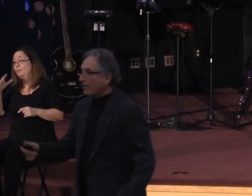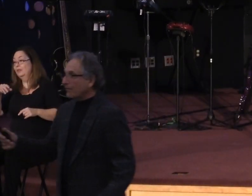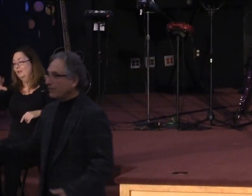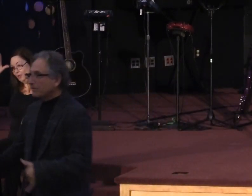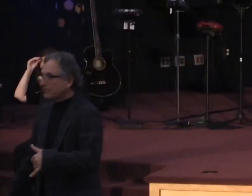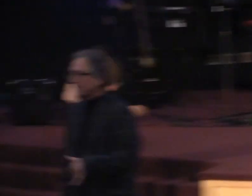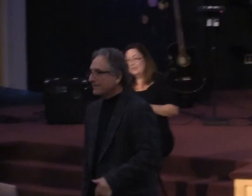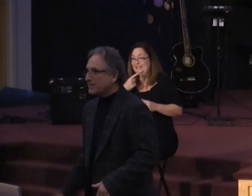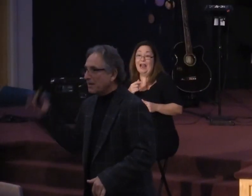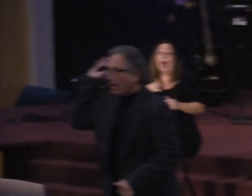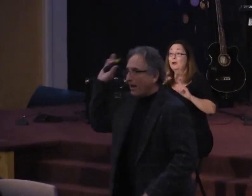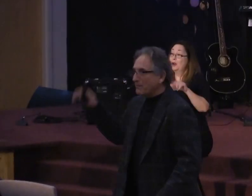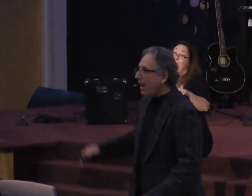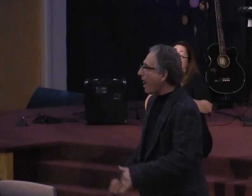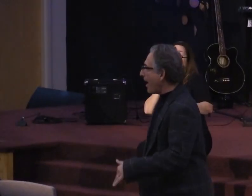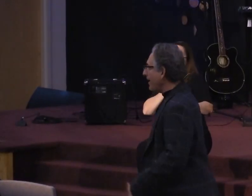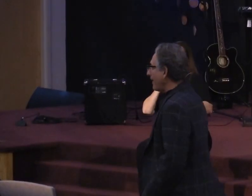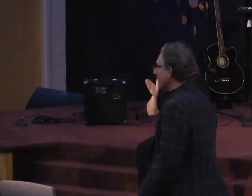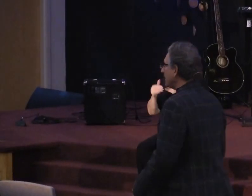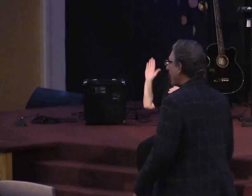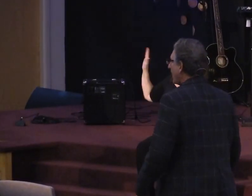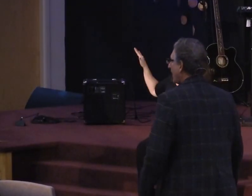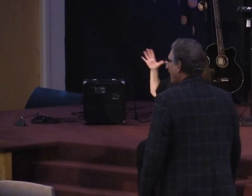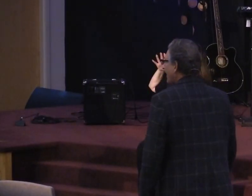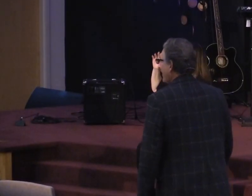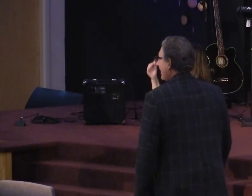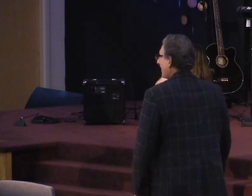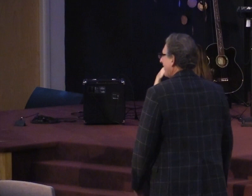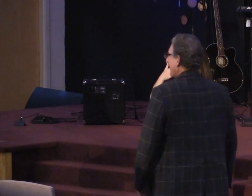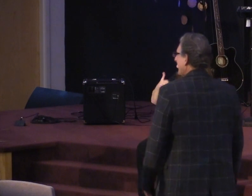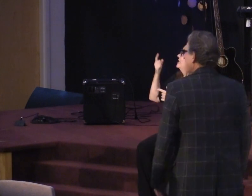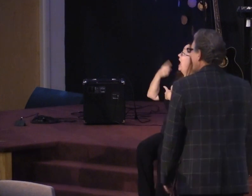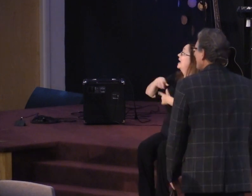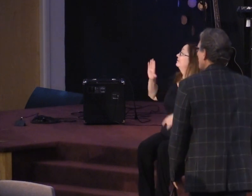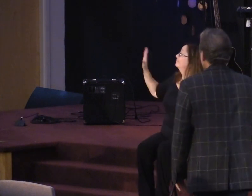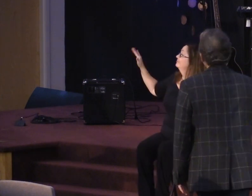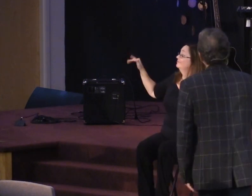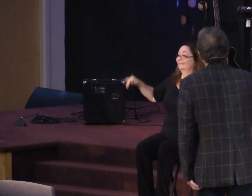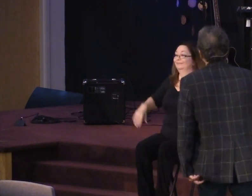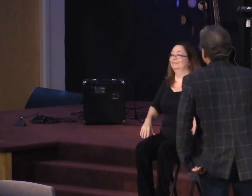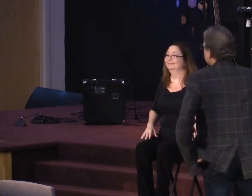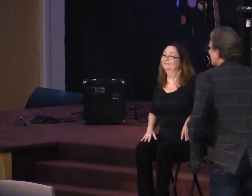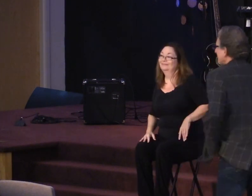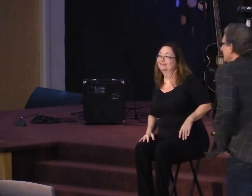going into my room. See you, Mom. Bye. Have a good day.